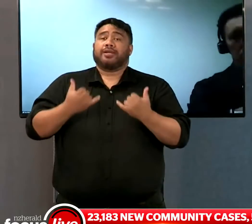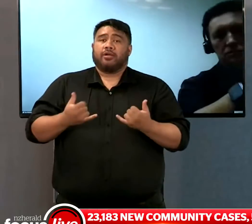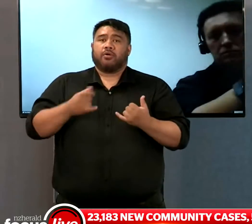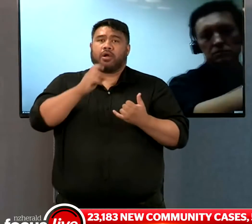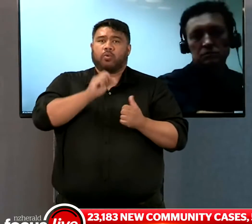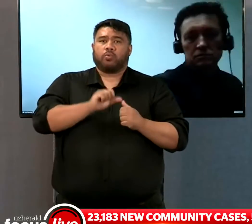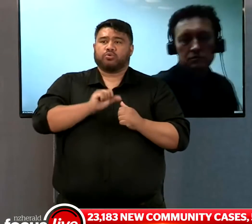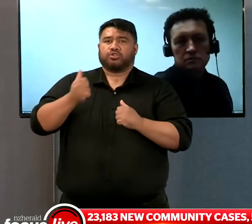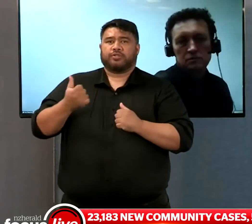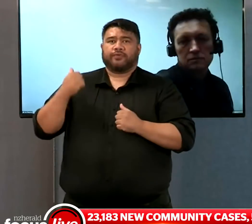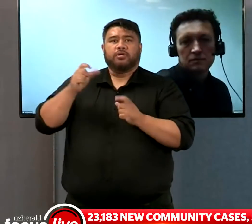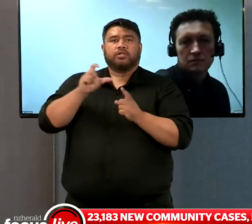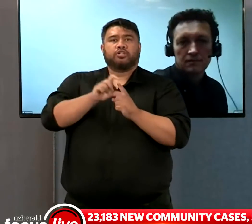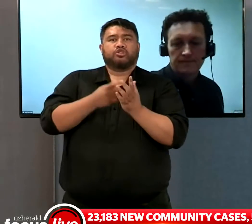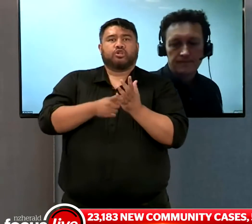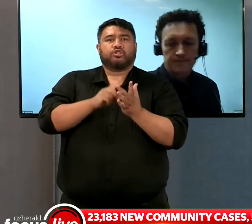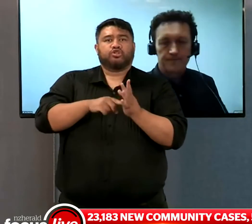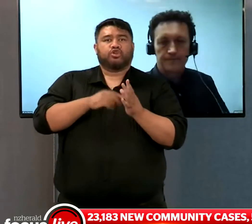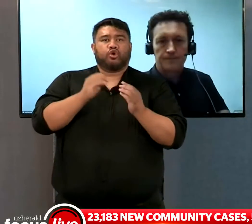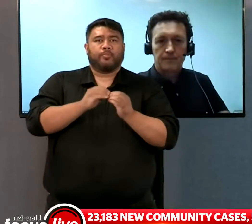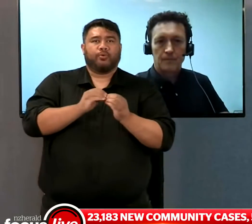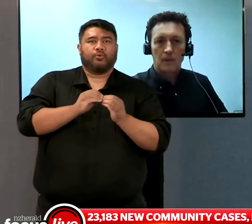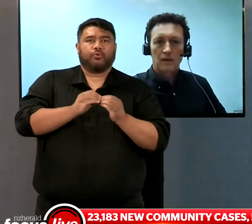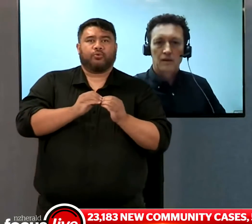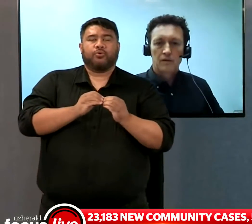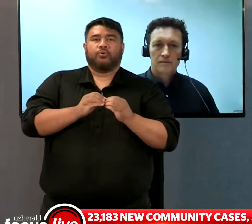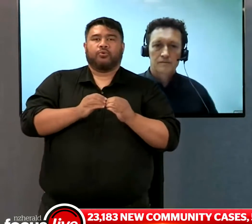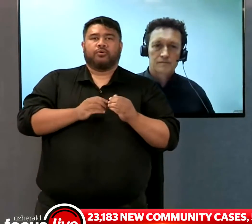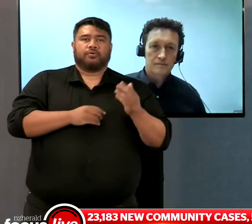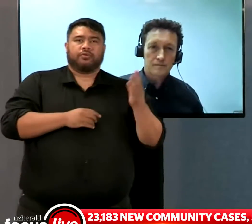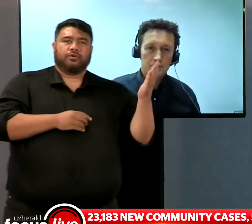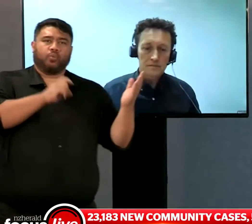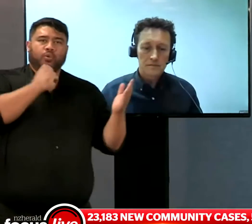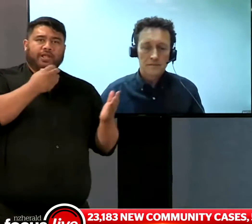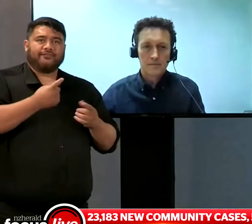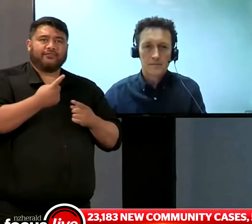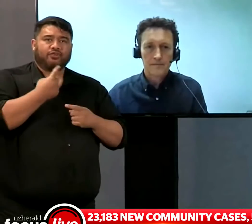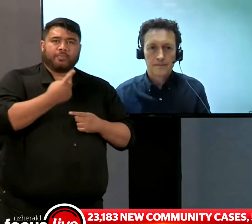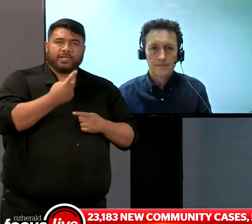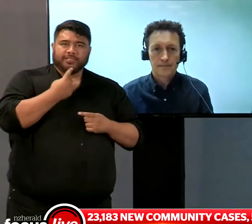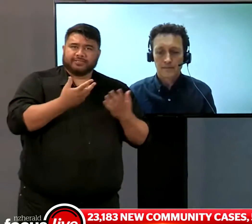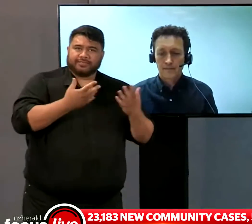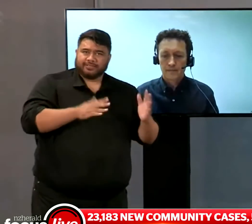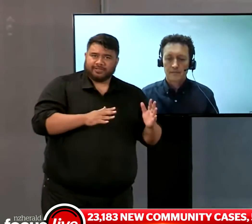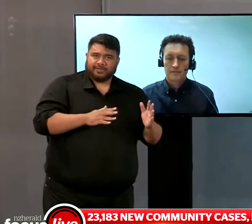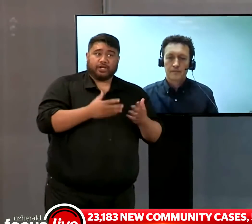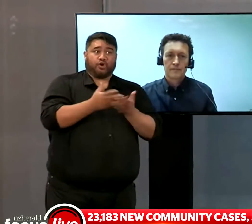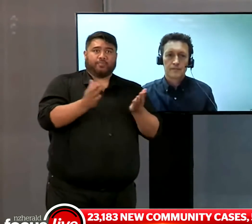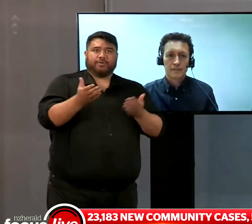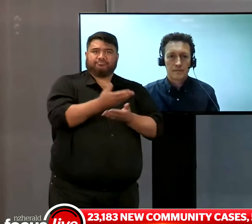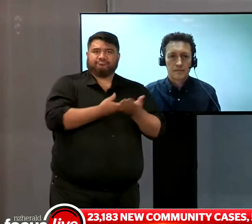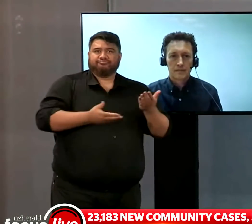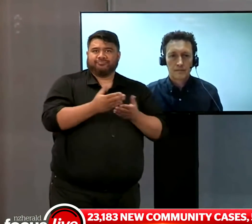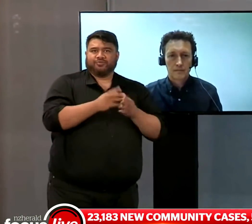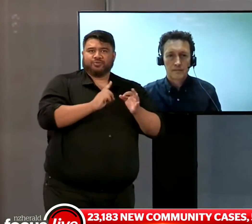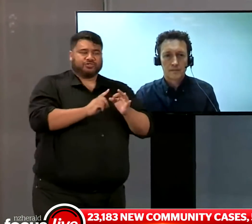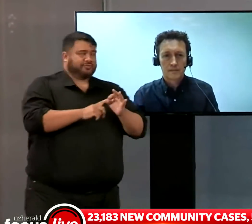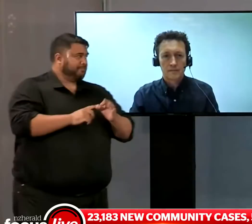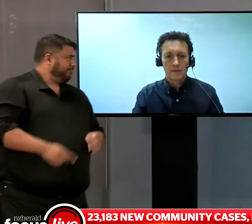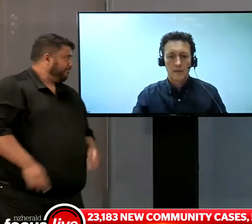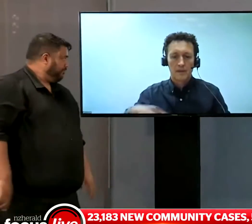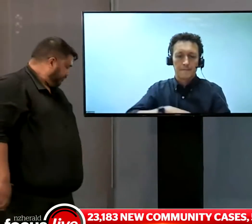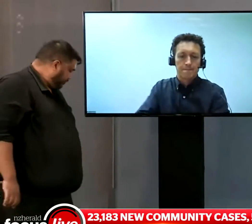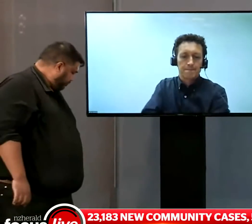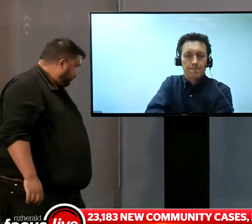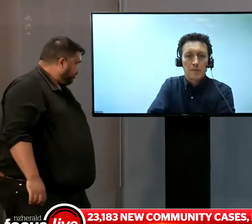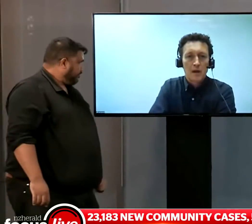I'm going to hand over to Dr. Joe Bourne, who's joining us on the screen. He's got some comments to make, and then I'd love to open it up for questions. Over to you,